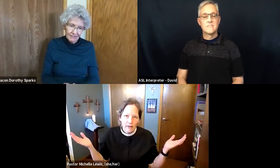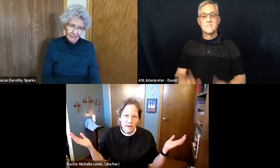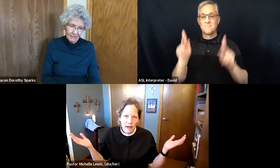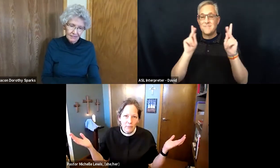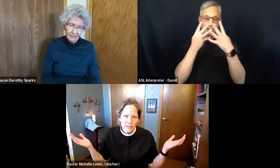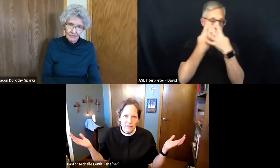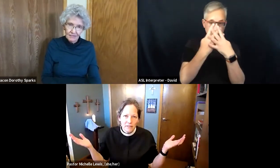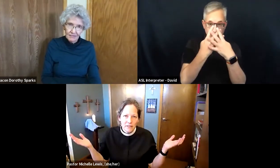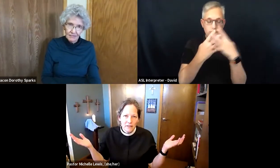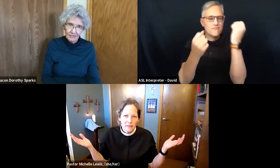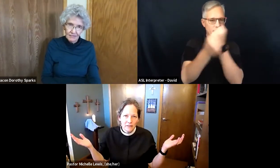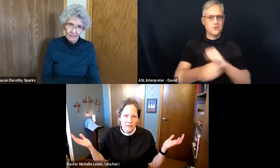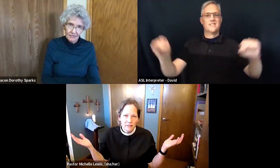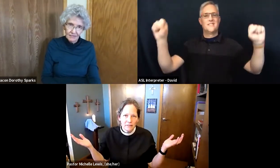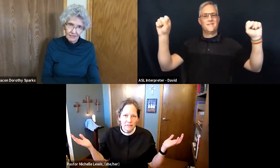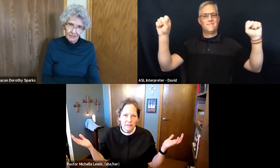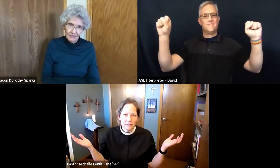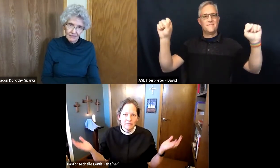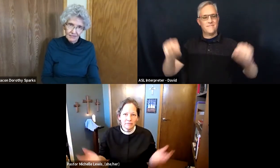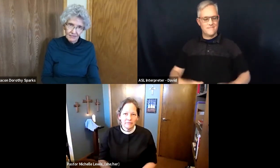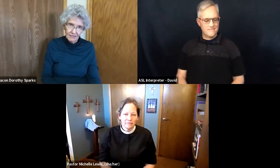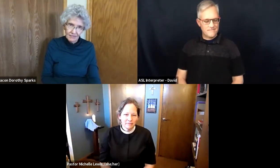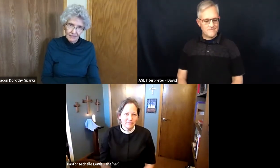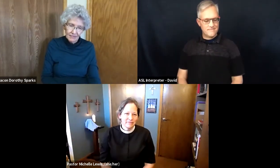Freeing the captives.